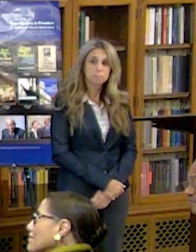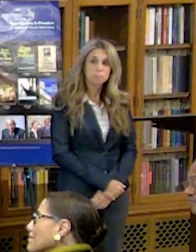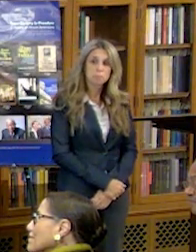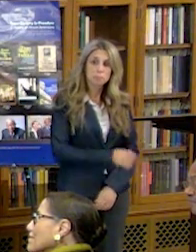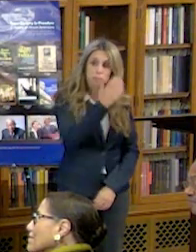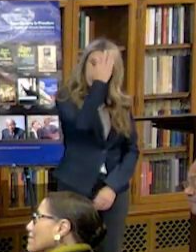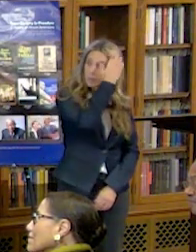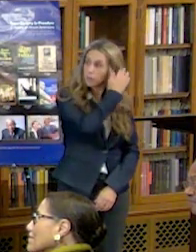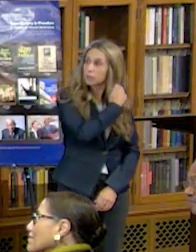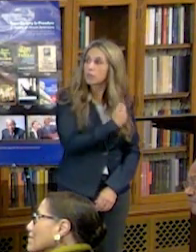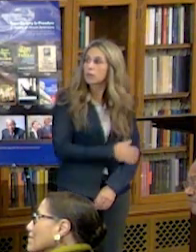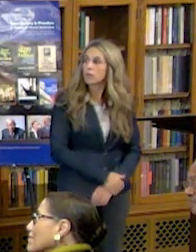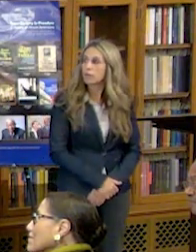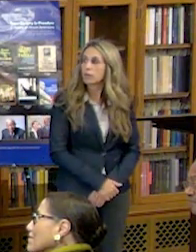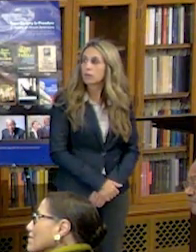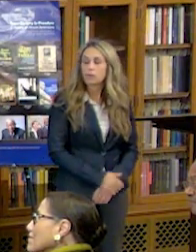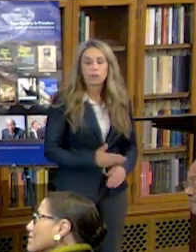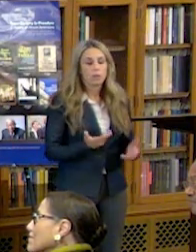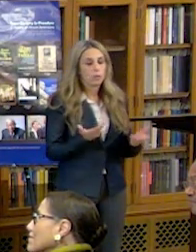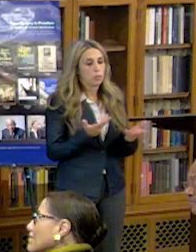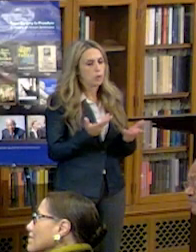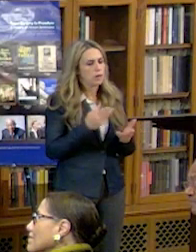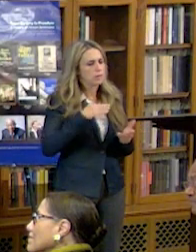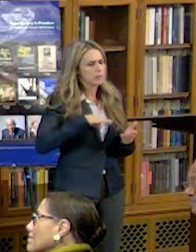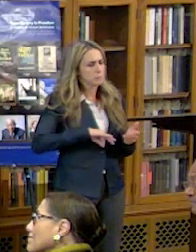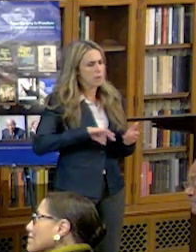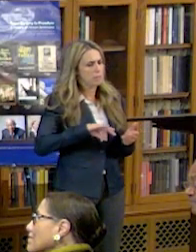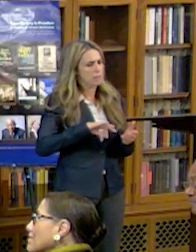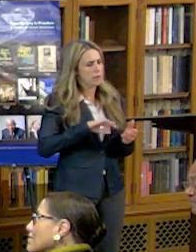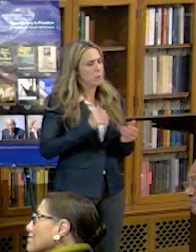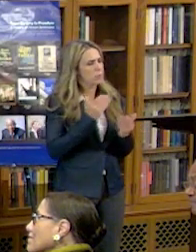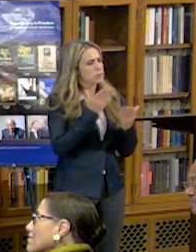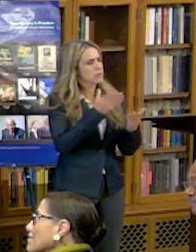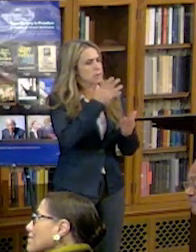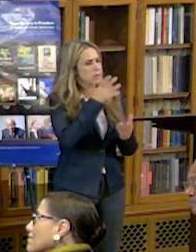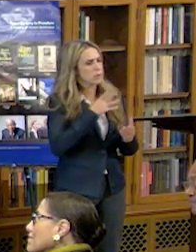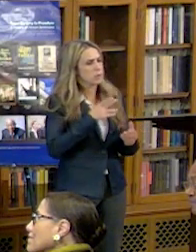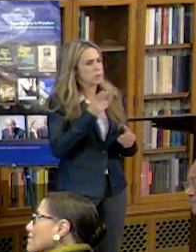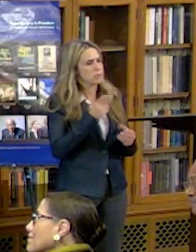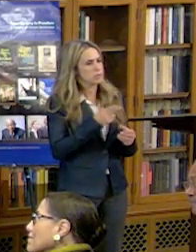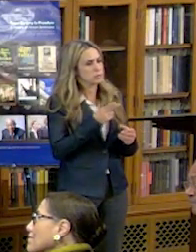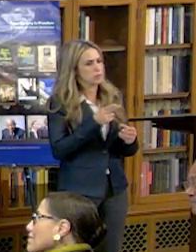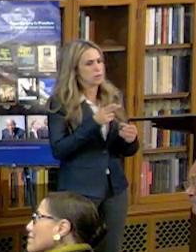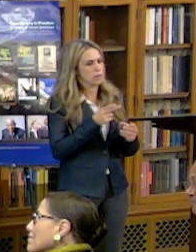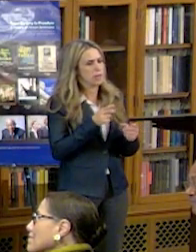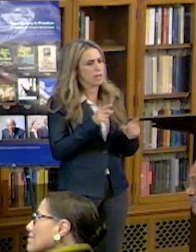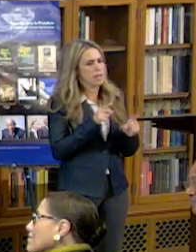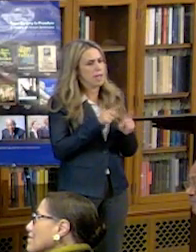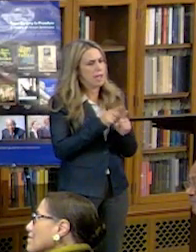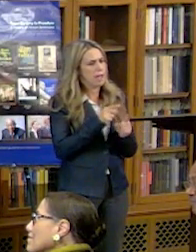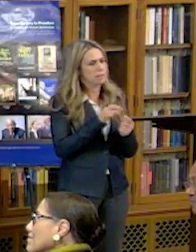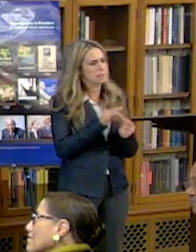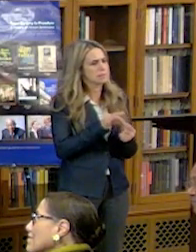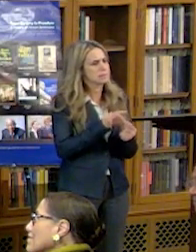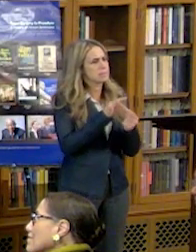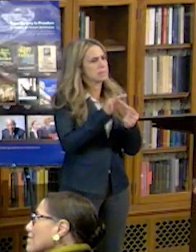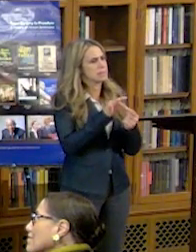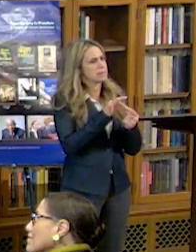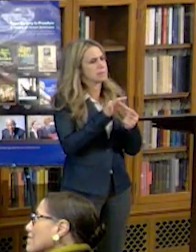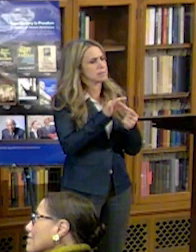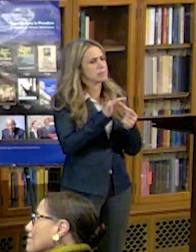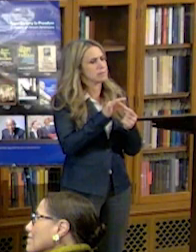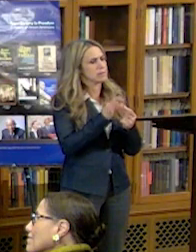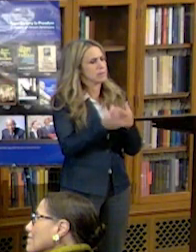pleasure what is the benefit of presenting women's history as distinct as being absorbed into